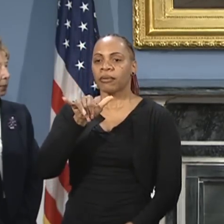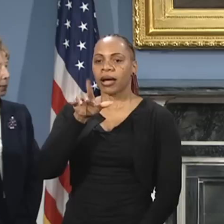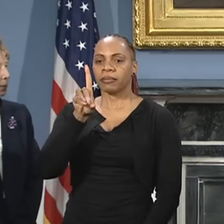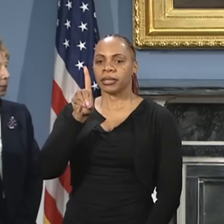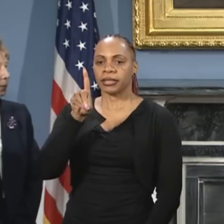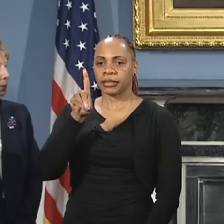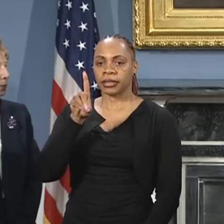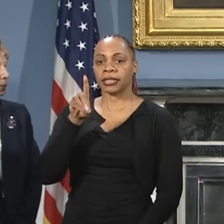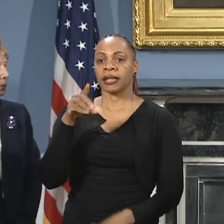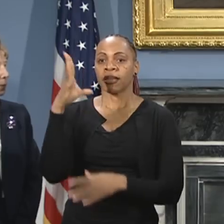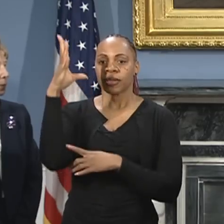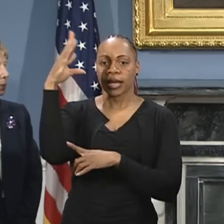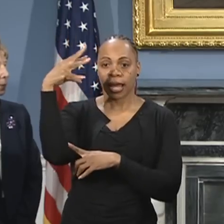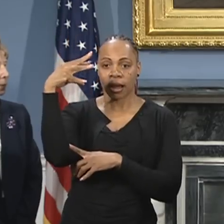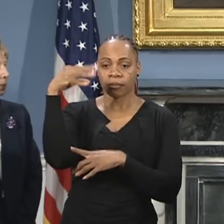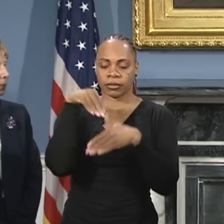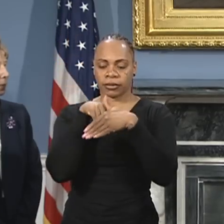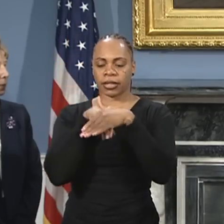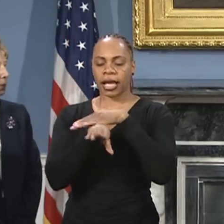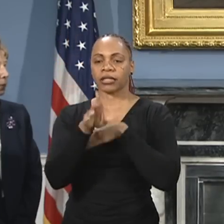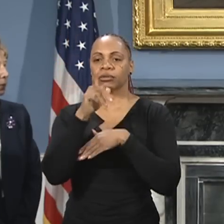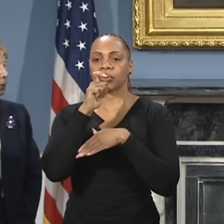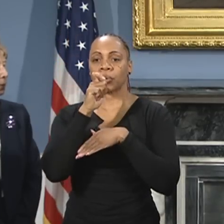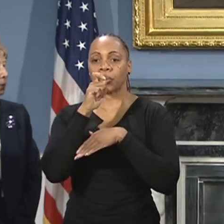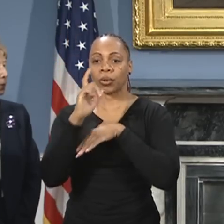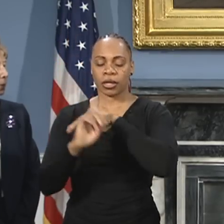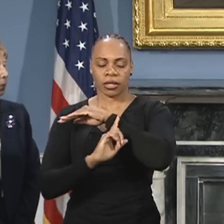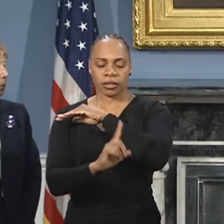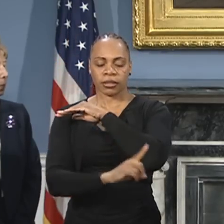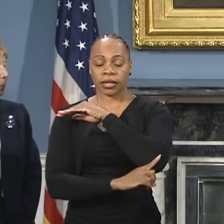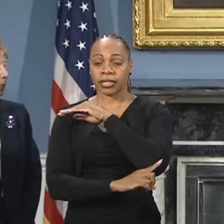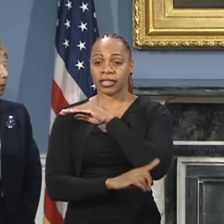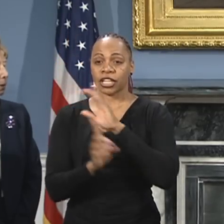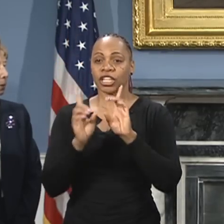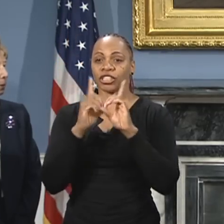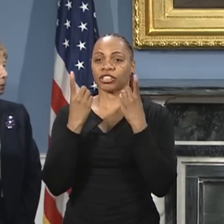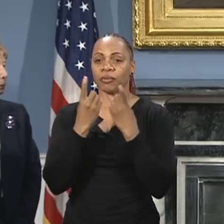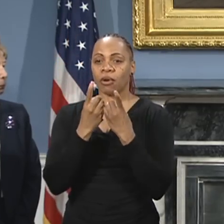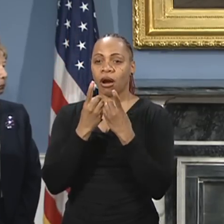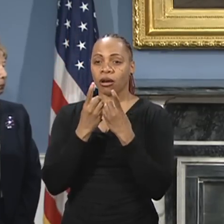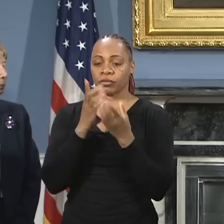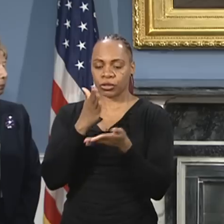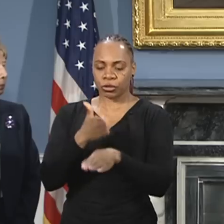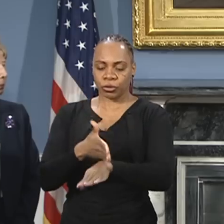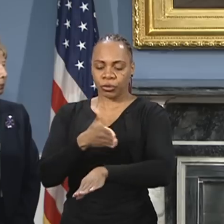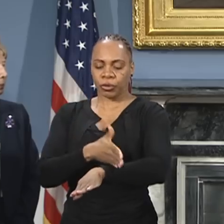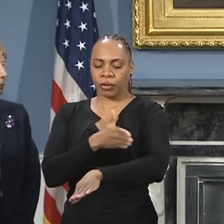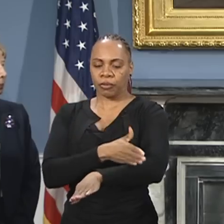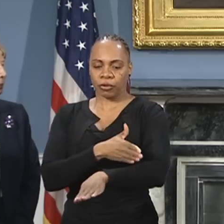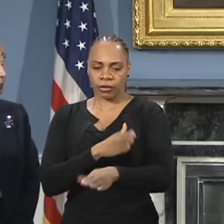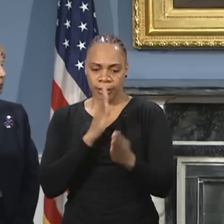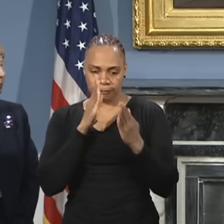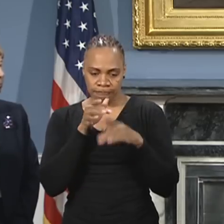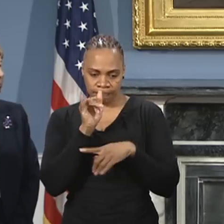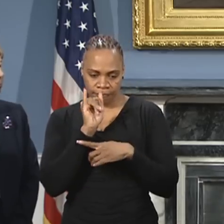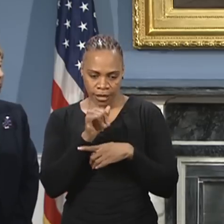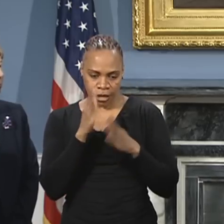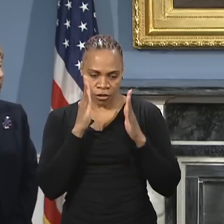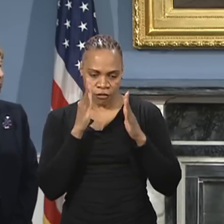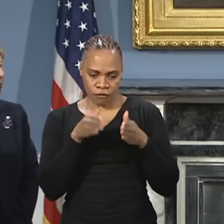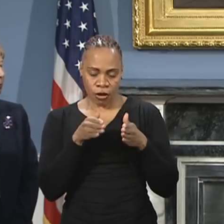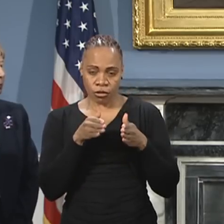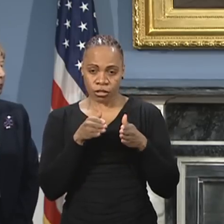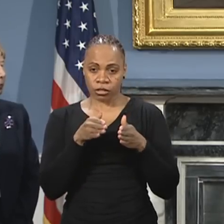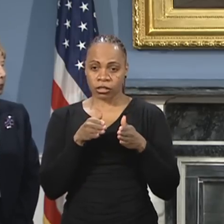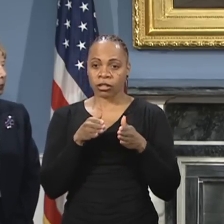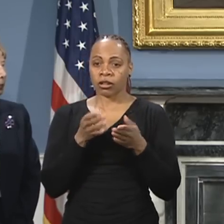been accessed now by sanitation department to improve the targeting of our sanitation equipment, greatly expanding the knowledge base that the